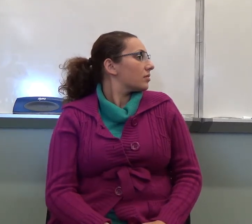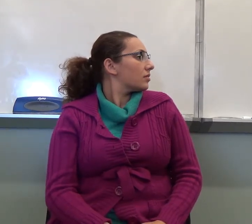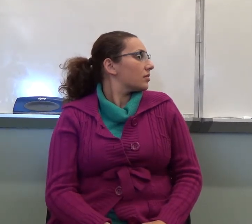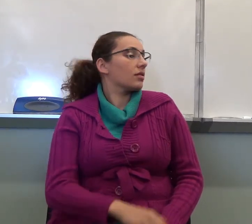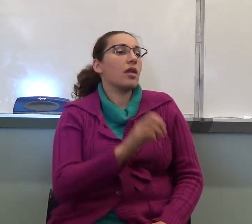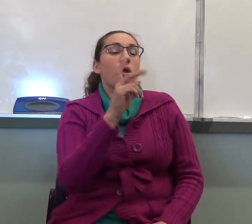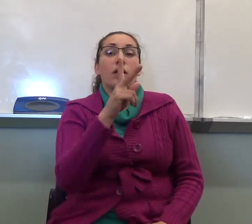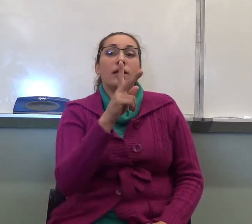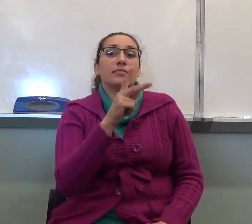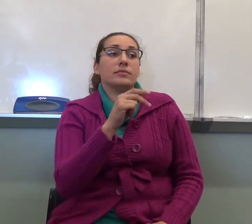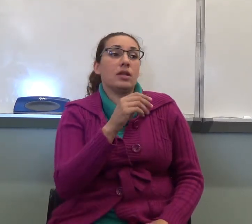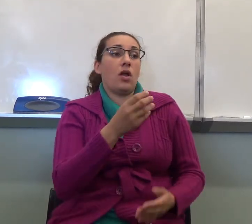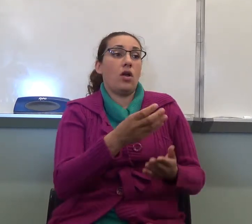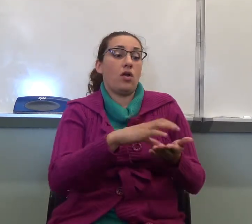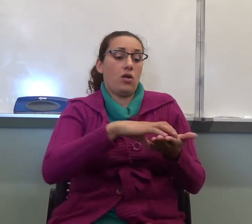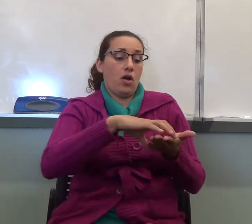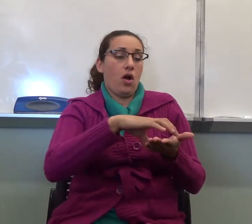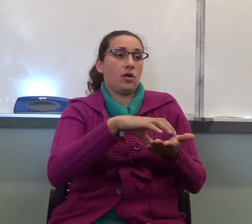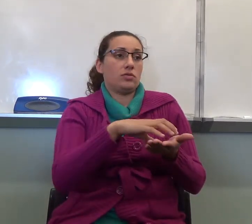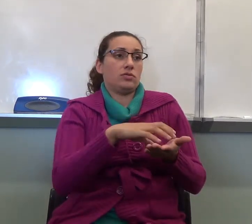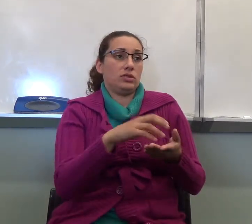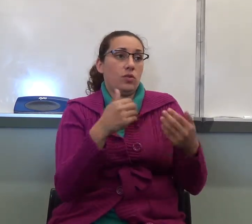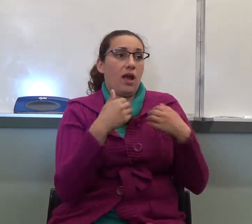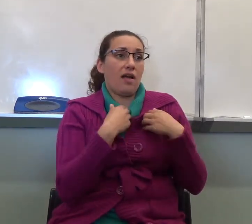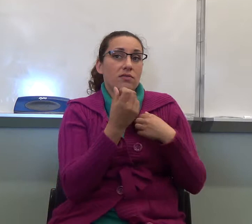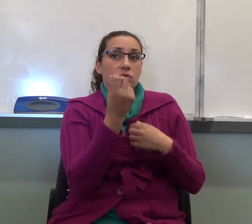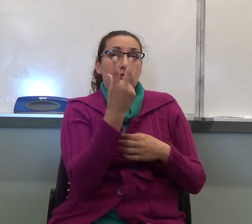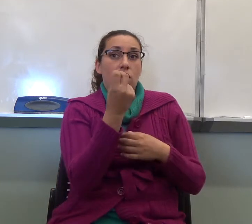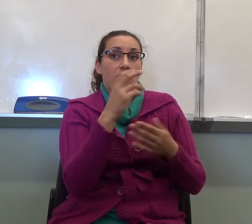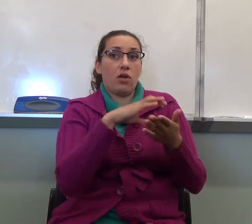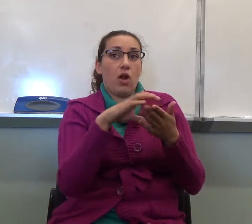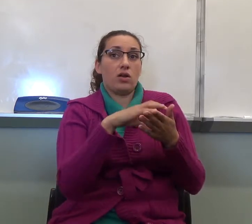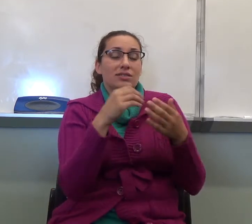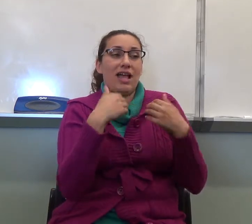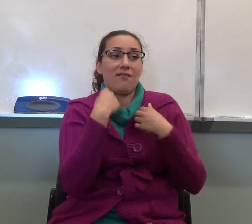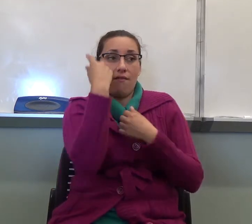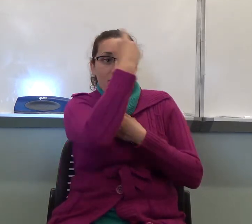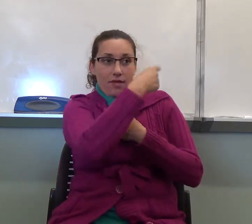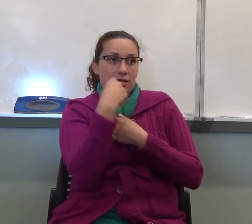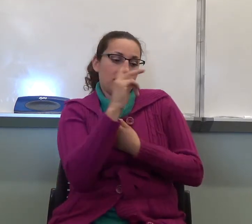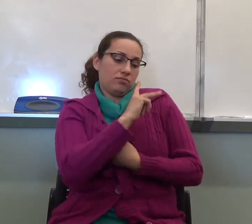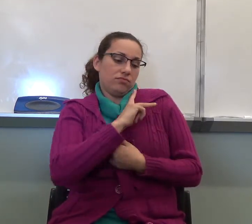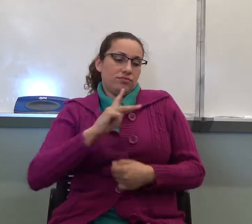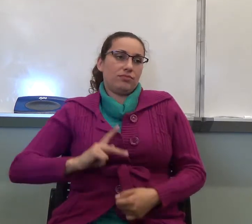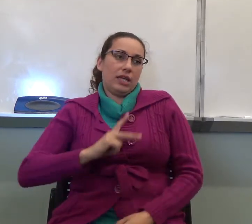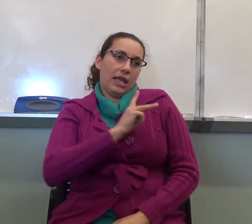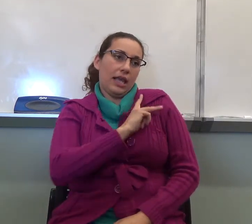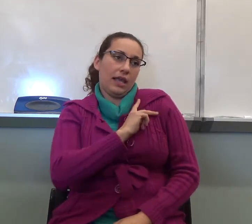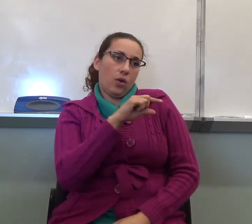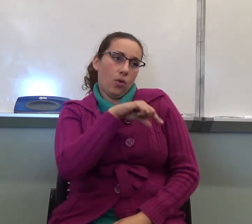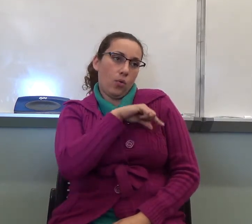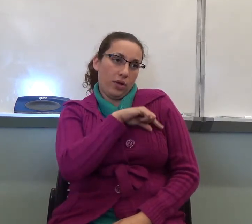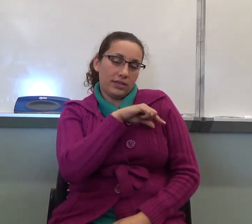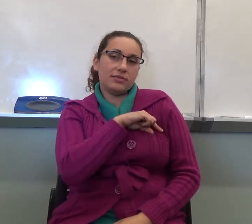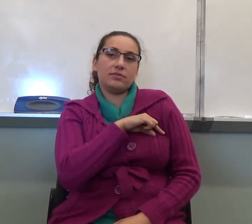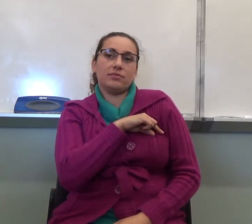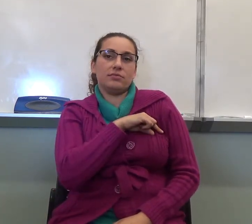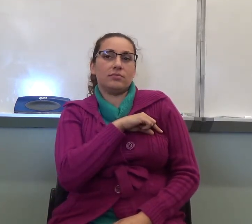Okay, in a deck of cards, there are 12 face cards, which means, you know, kings and queens and stuff like that, and 40 cards